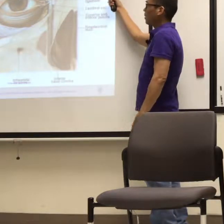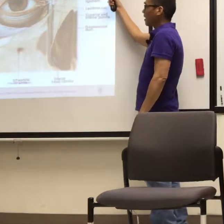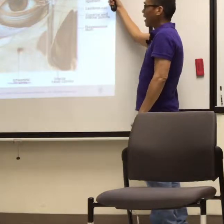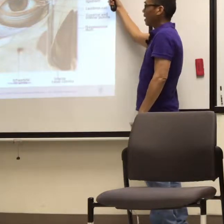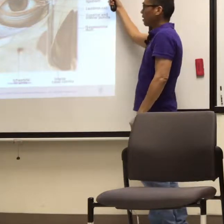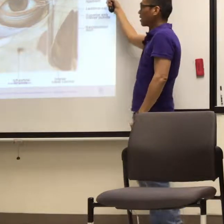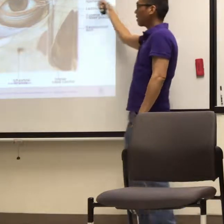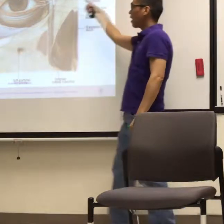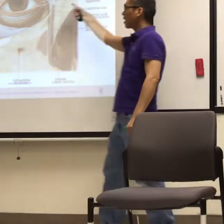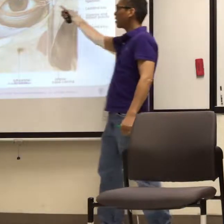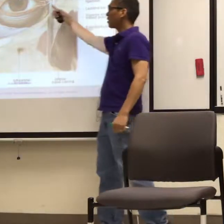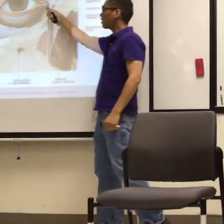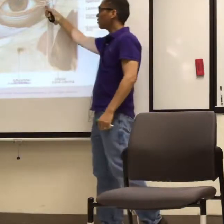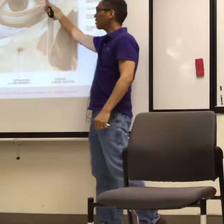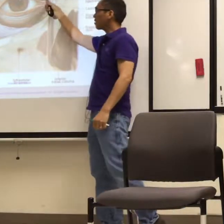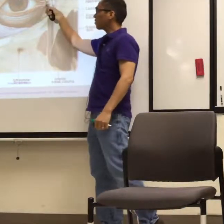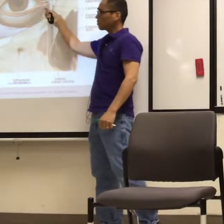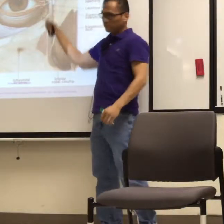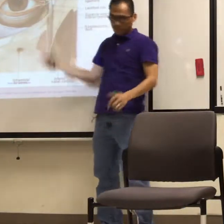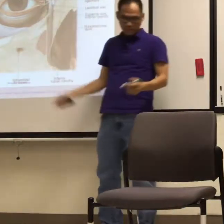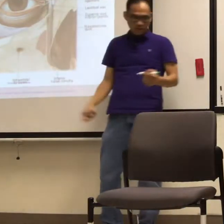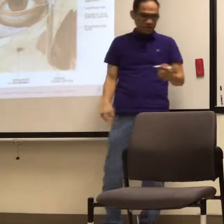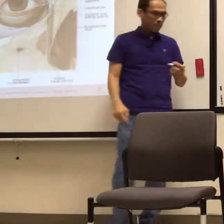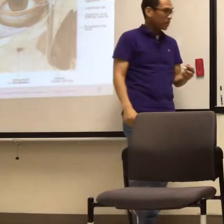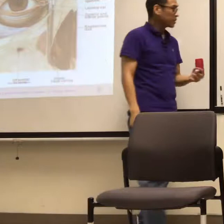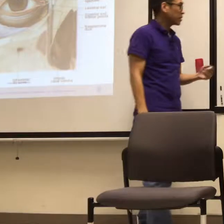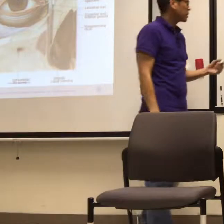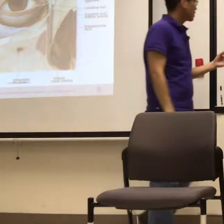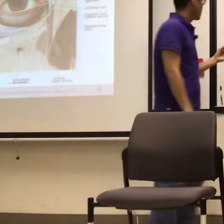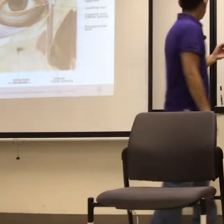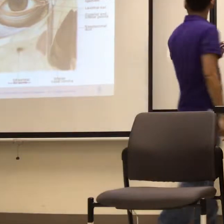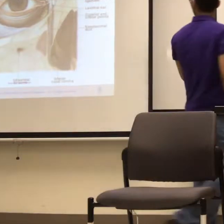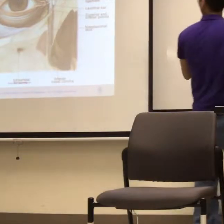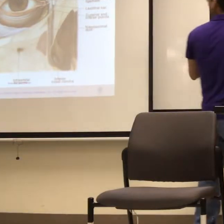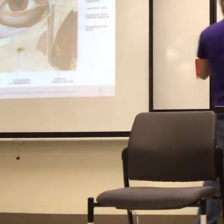lacrimal canaliculi, here and here, that drain the puncta.